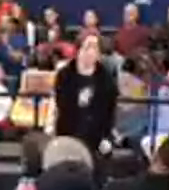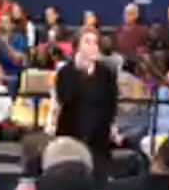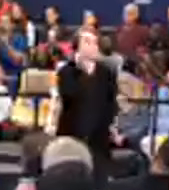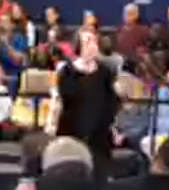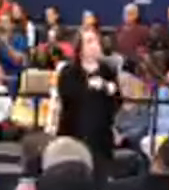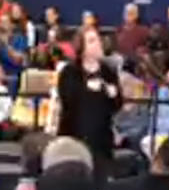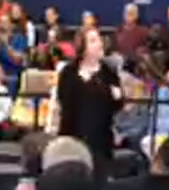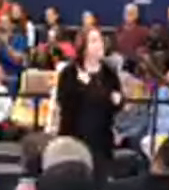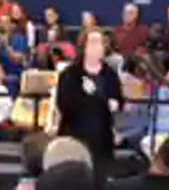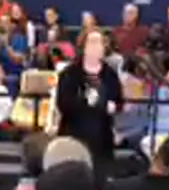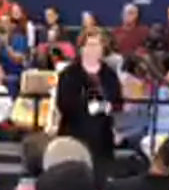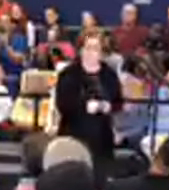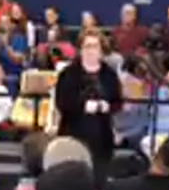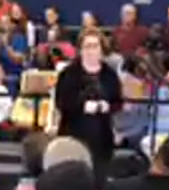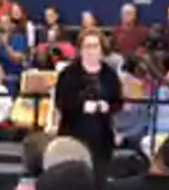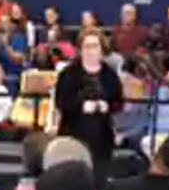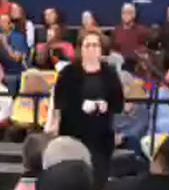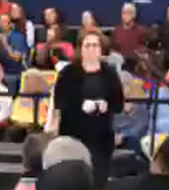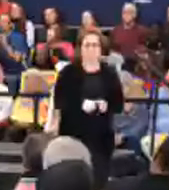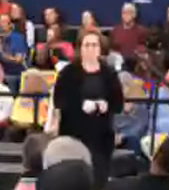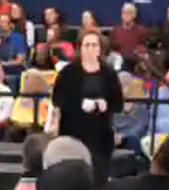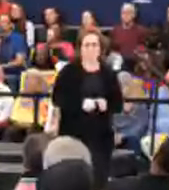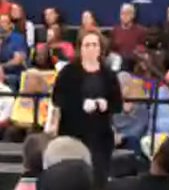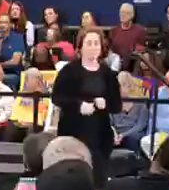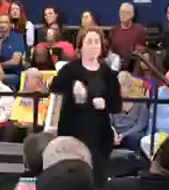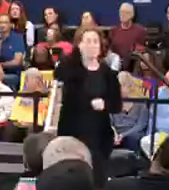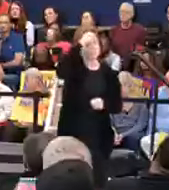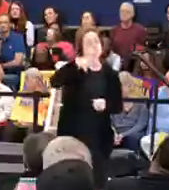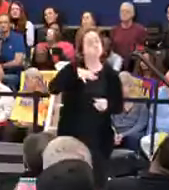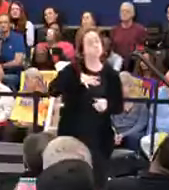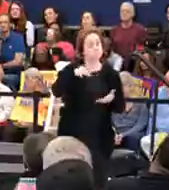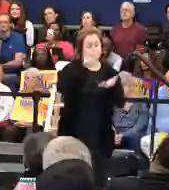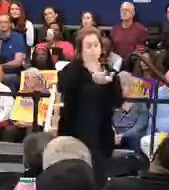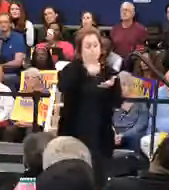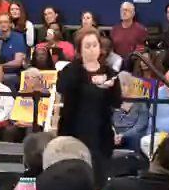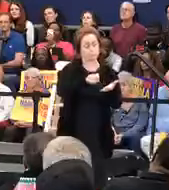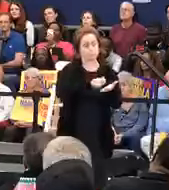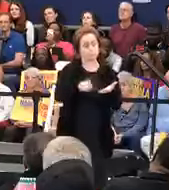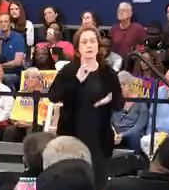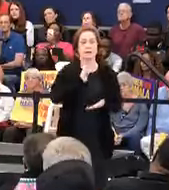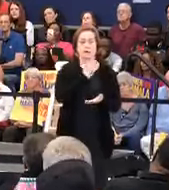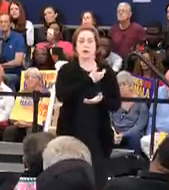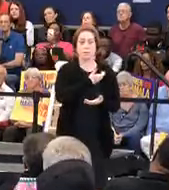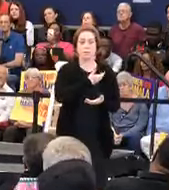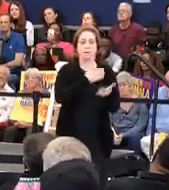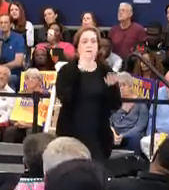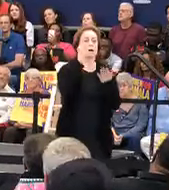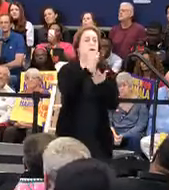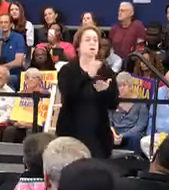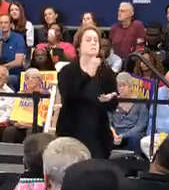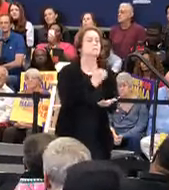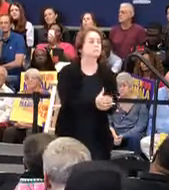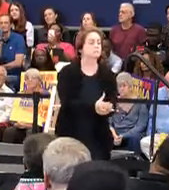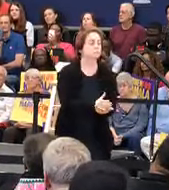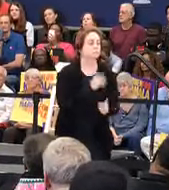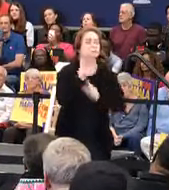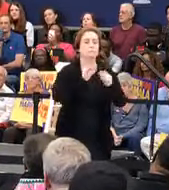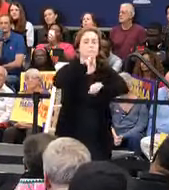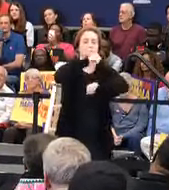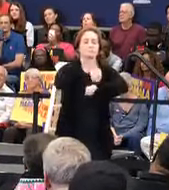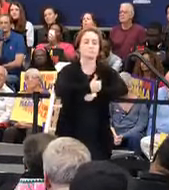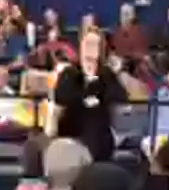the framers of our Constitution, the founders of our nation, in